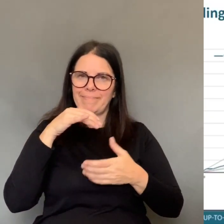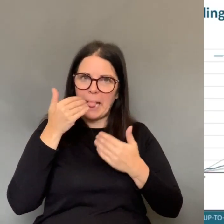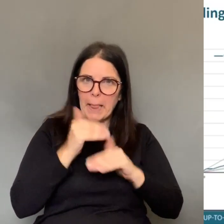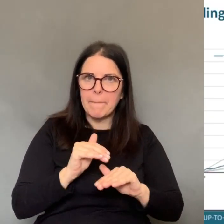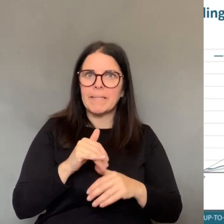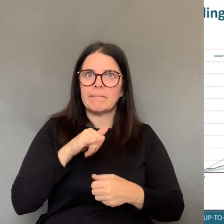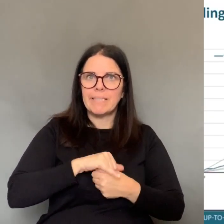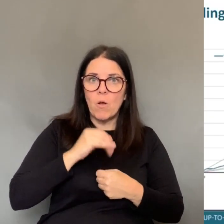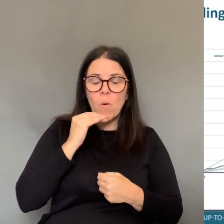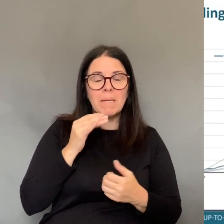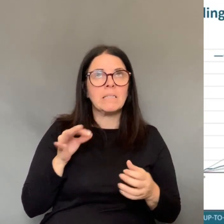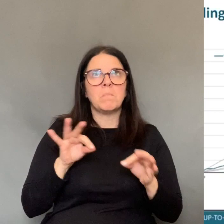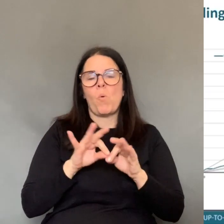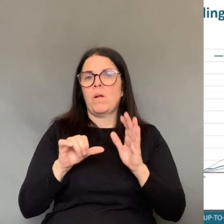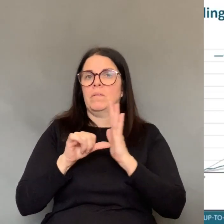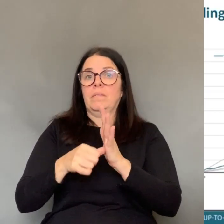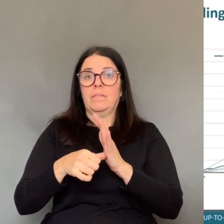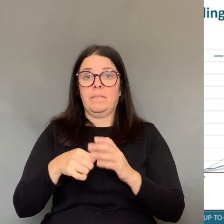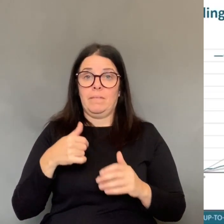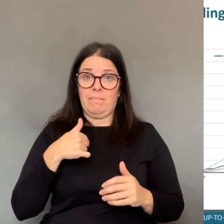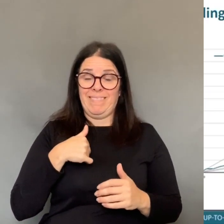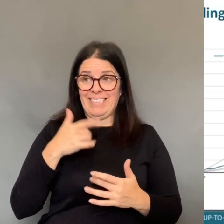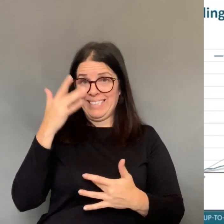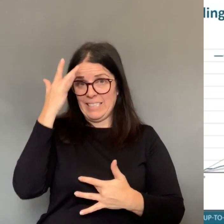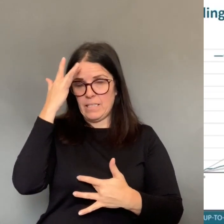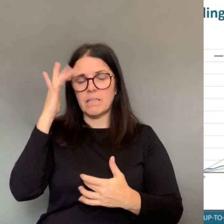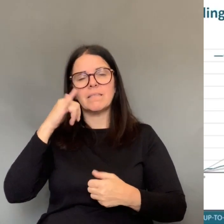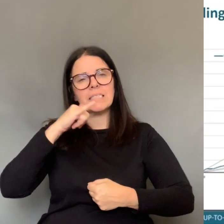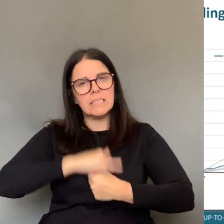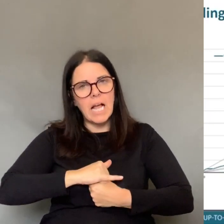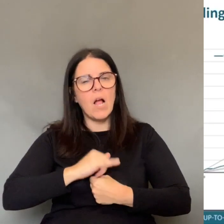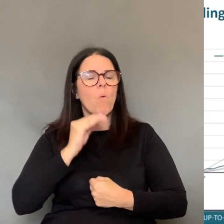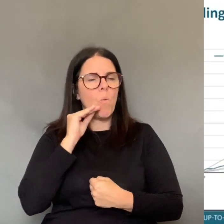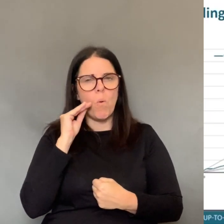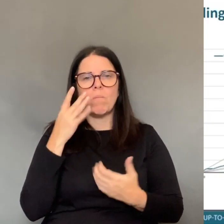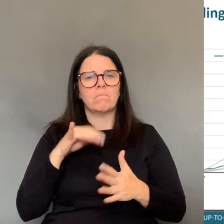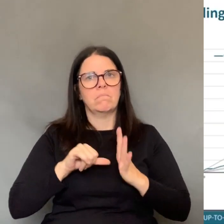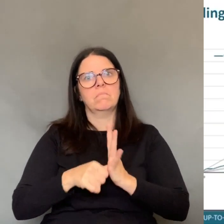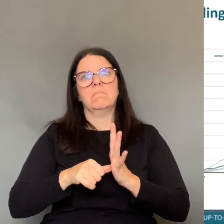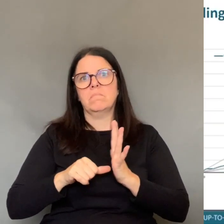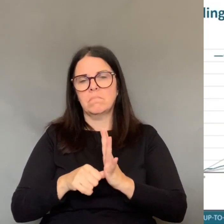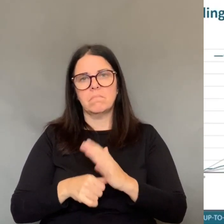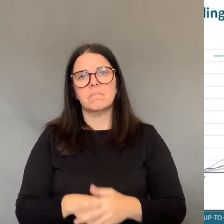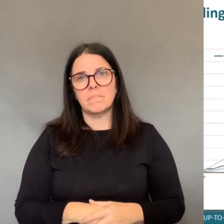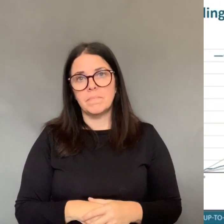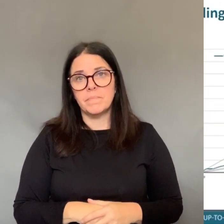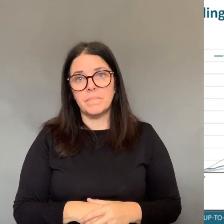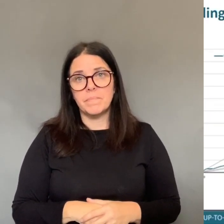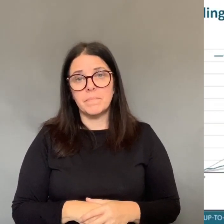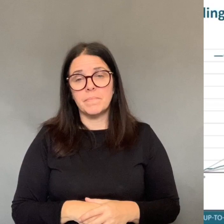public health measures and guidance, and be safe, keep our community safe. Thank you.